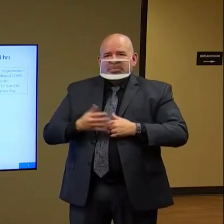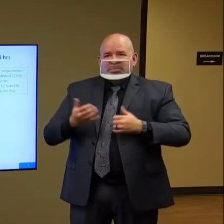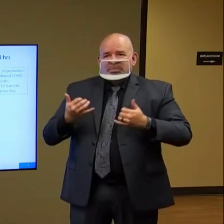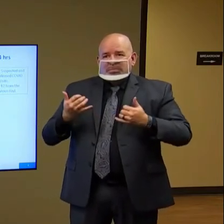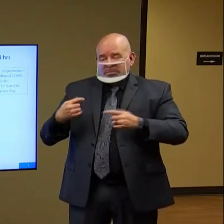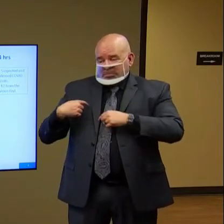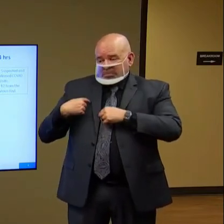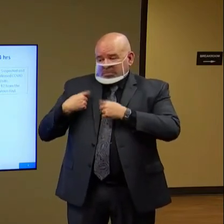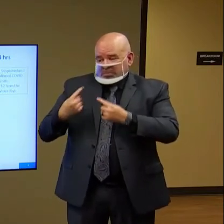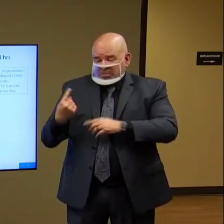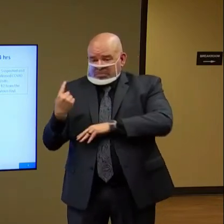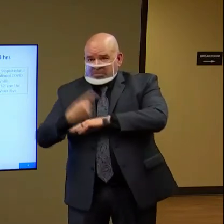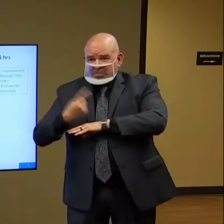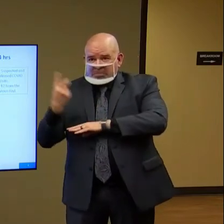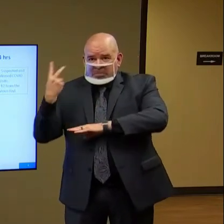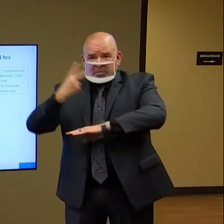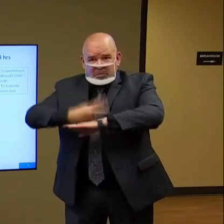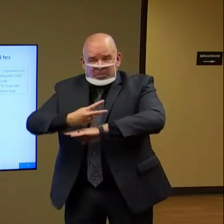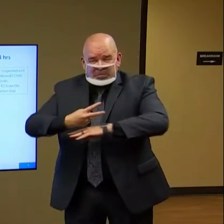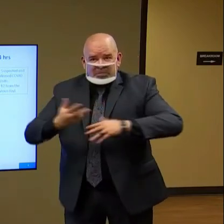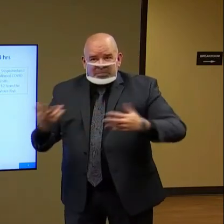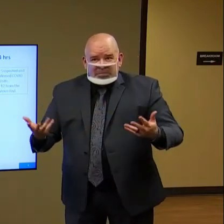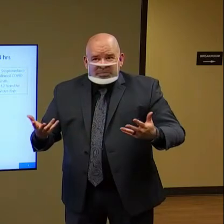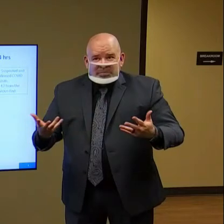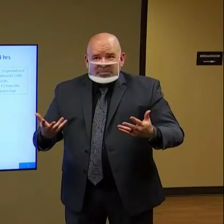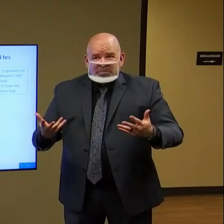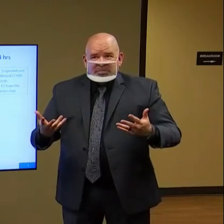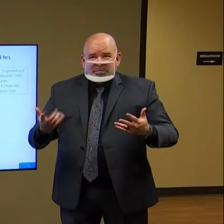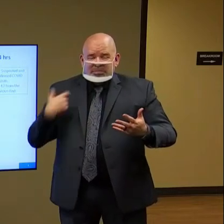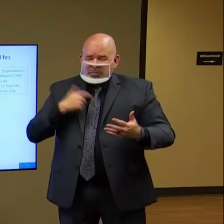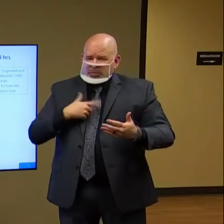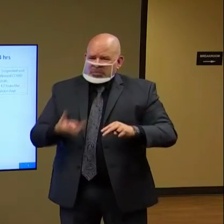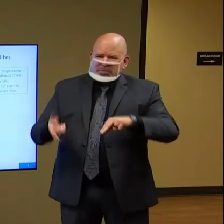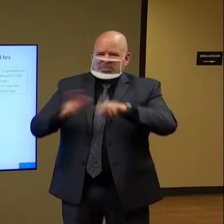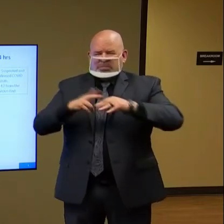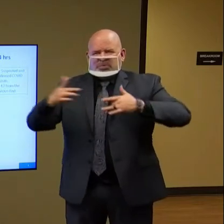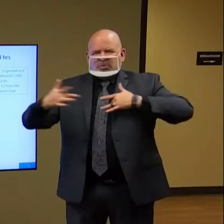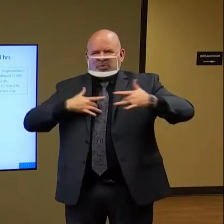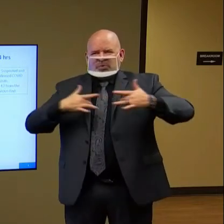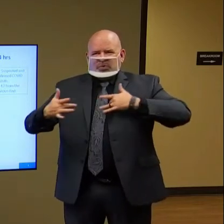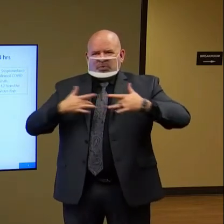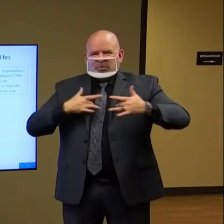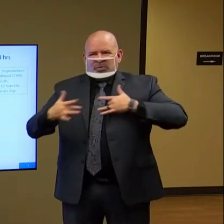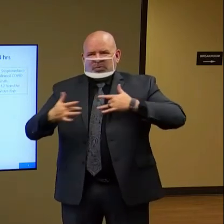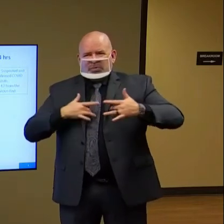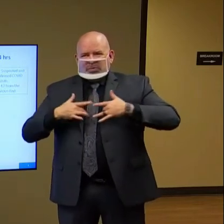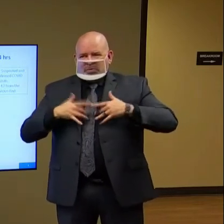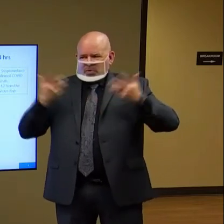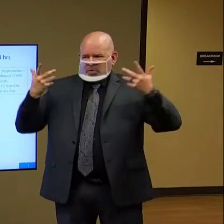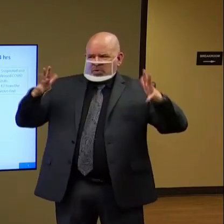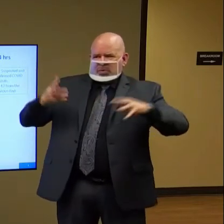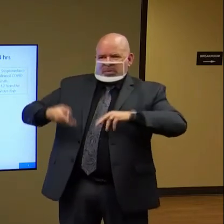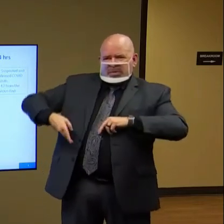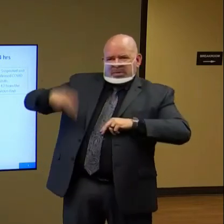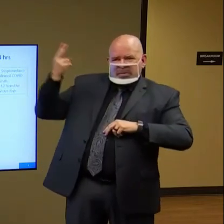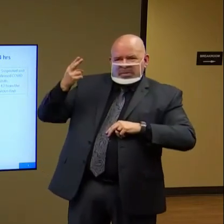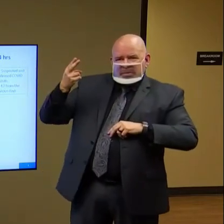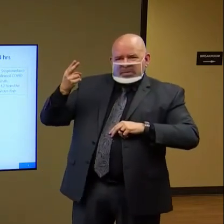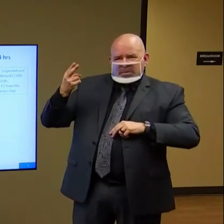in the numbers that are worrisome. And again, we're starting out at such a high place now that this is why